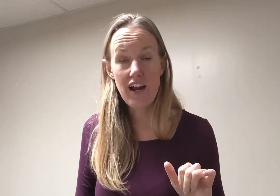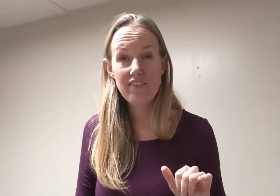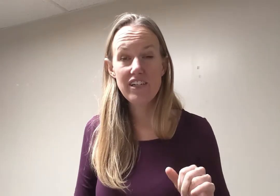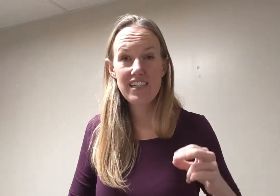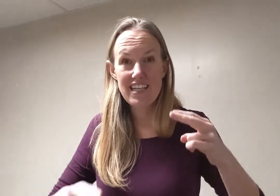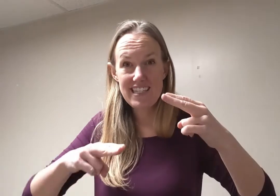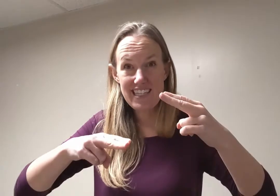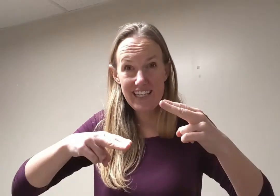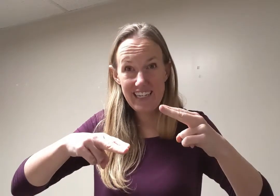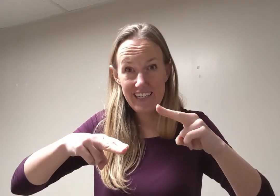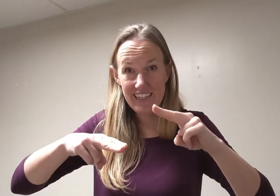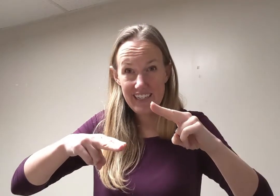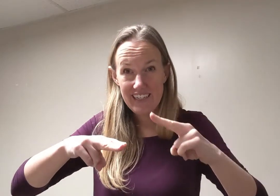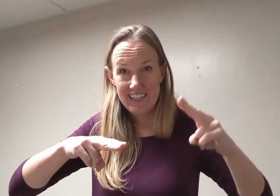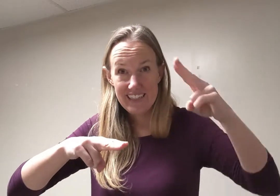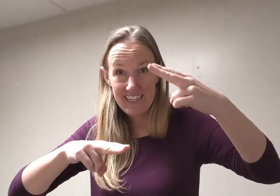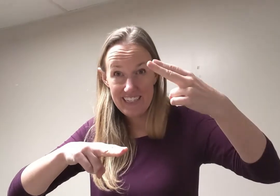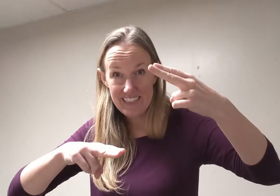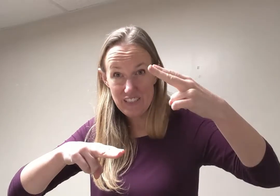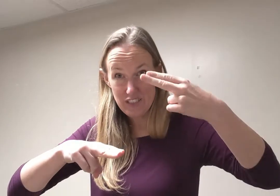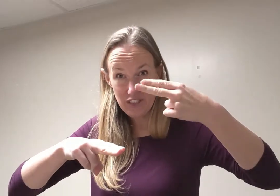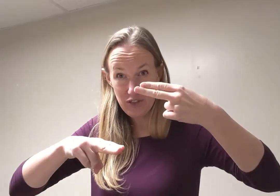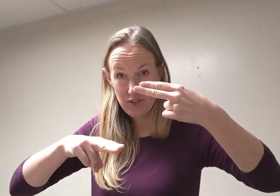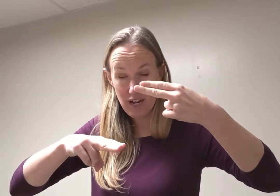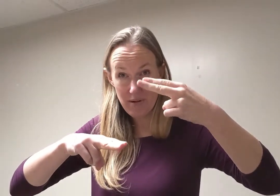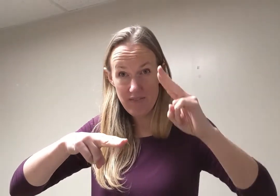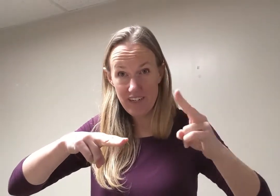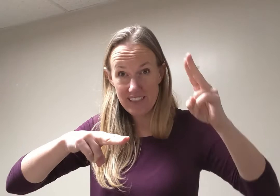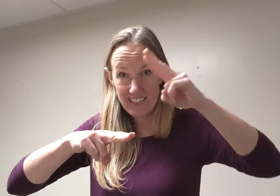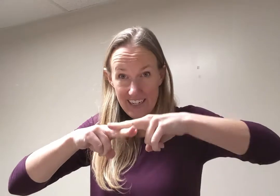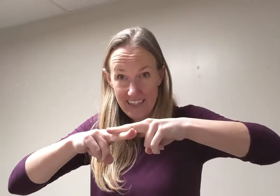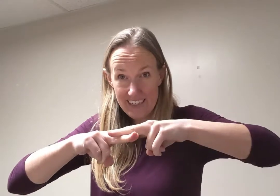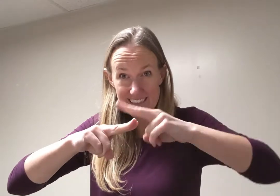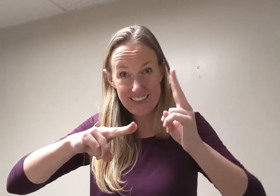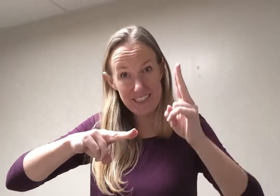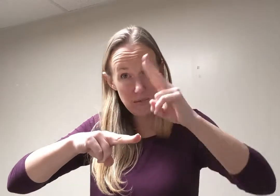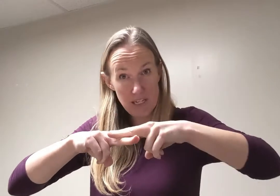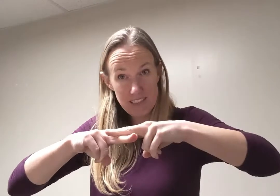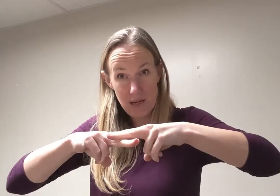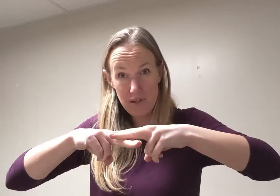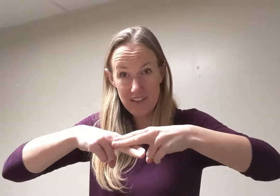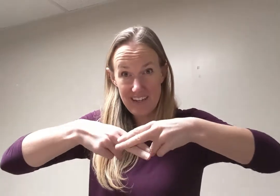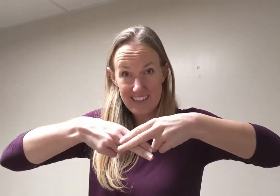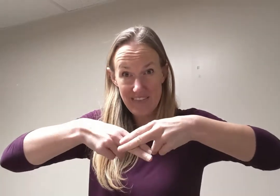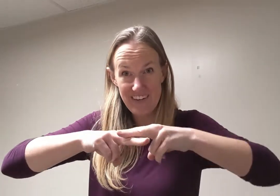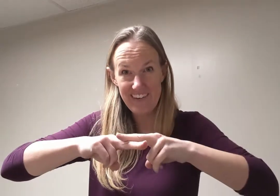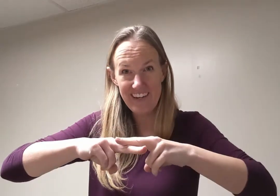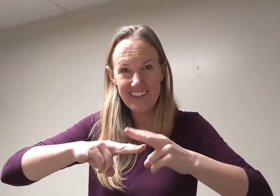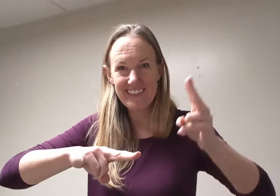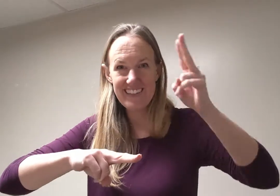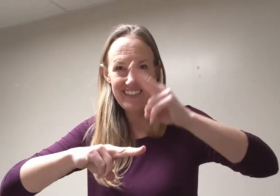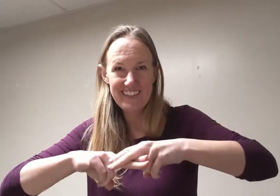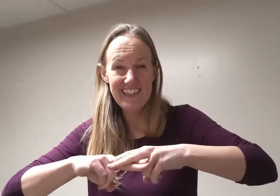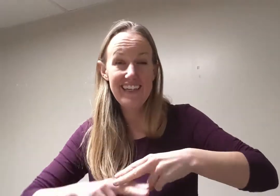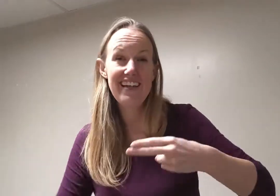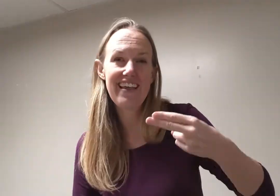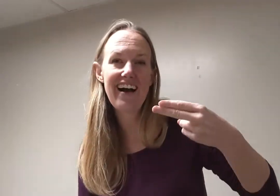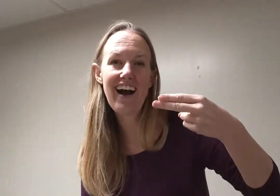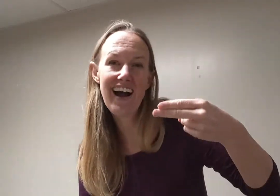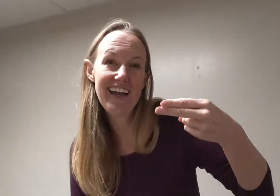Forever, and then seated. Take your 2 dominant fingers here. Just sit them on top of your non-dominant fingers. Seated, and then high.